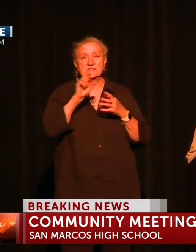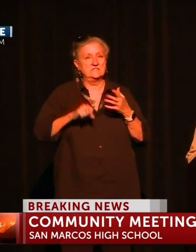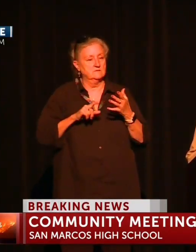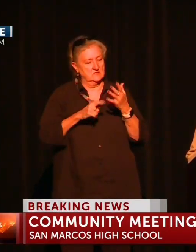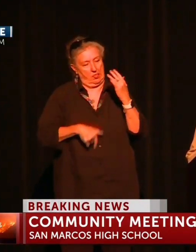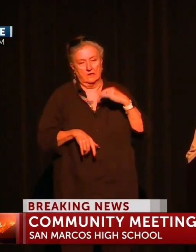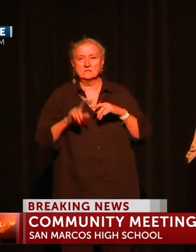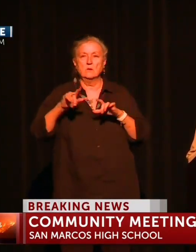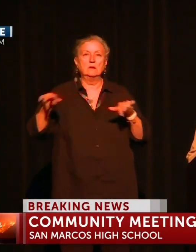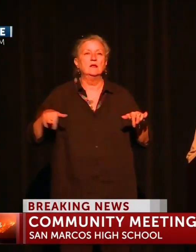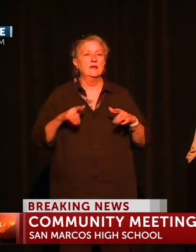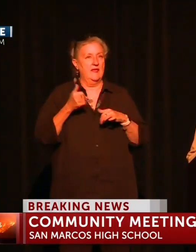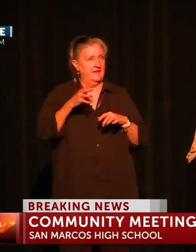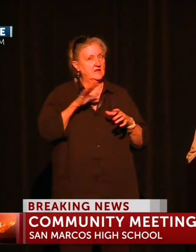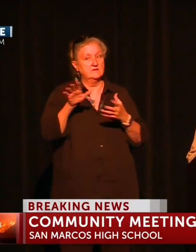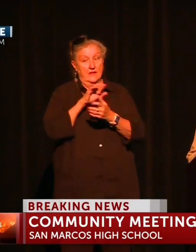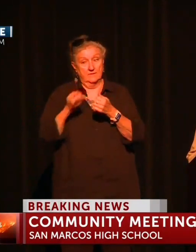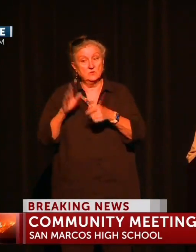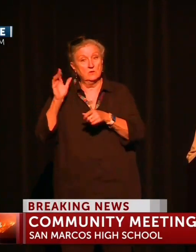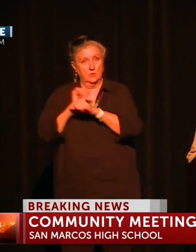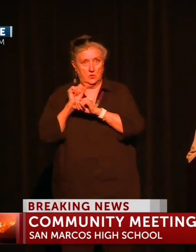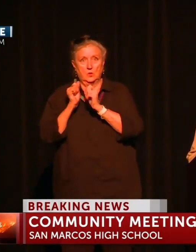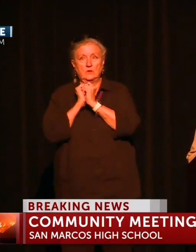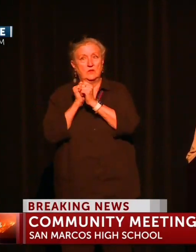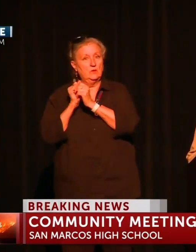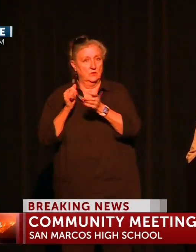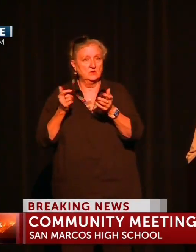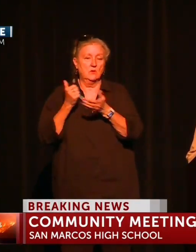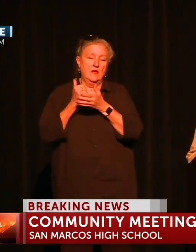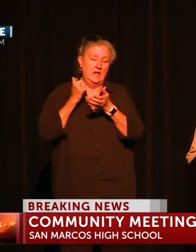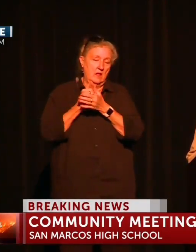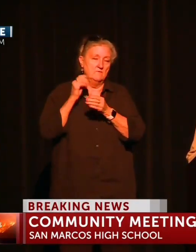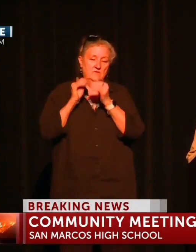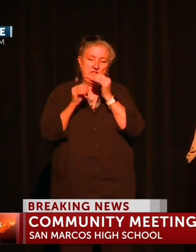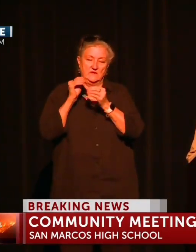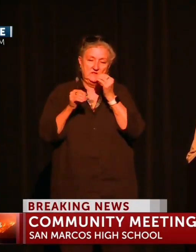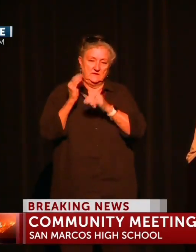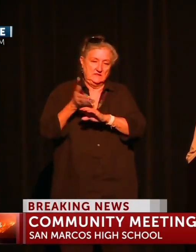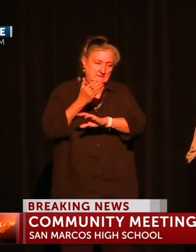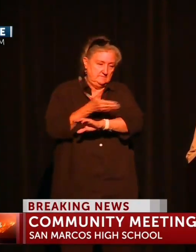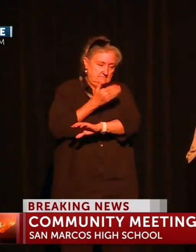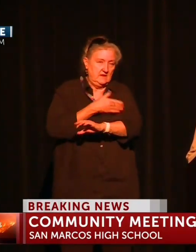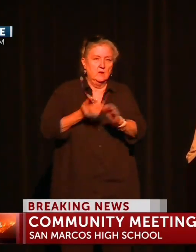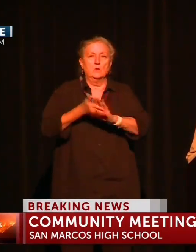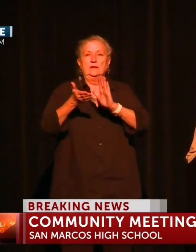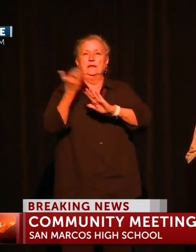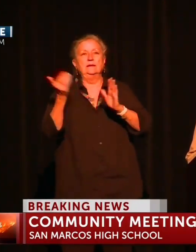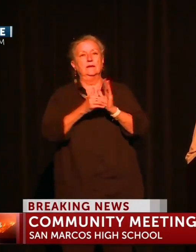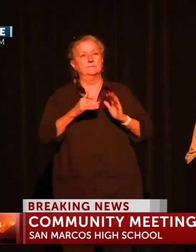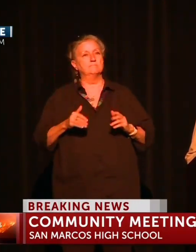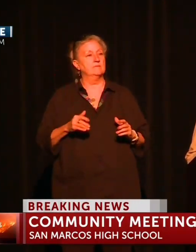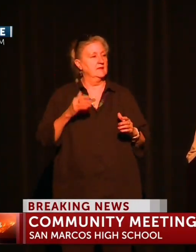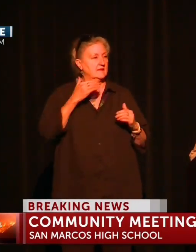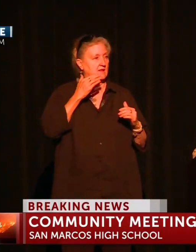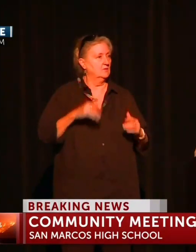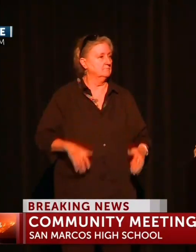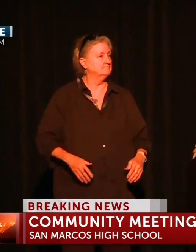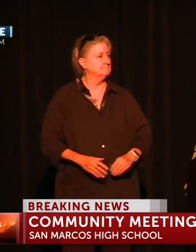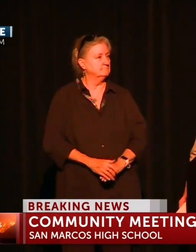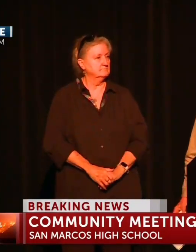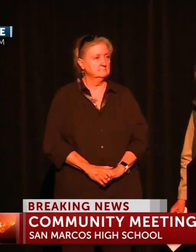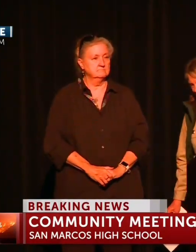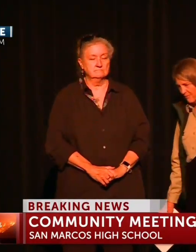facilities that are damaged during this event, we will work hand in hand with you to help get them repaired and up and running as soon as we can. Thank you so